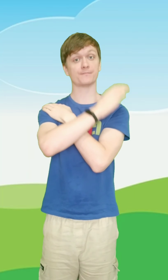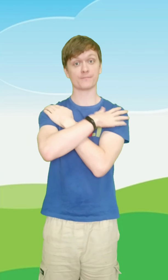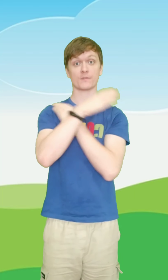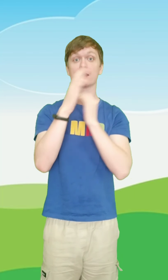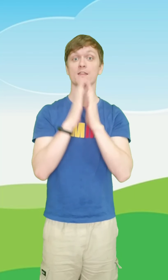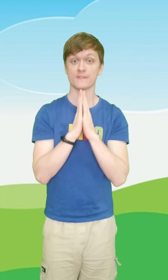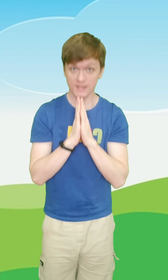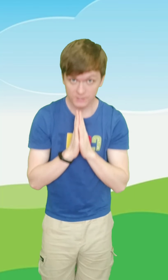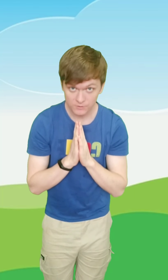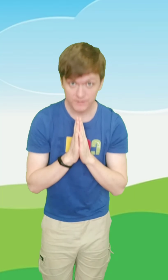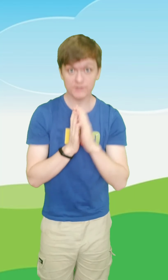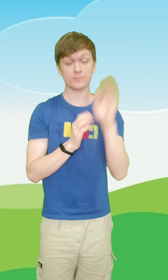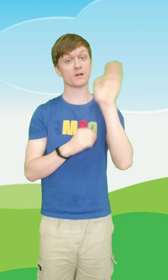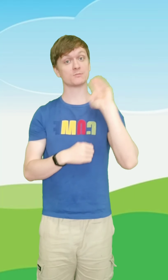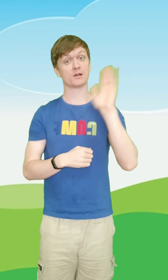-C-V